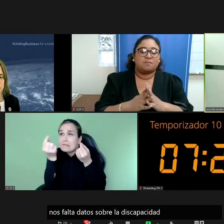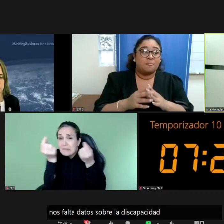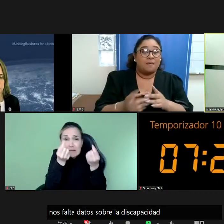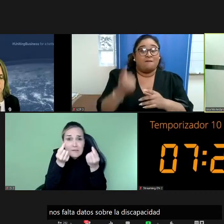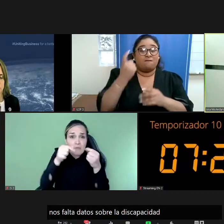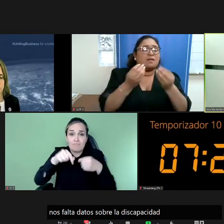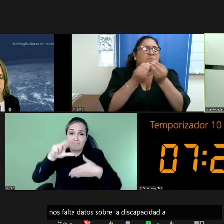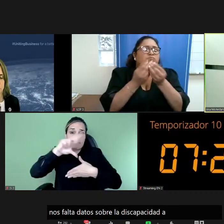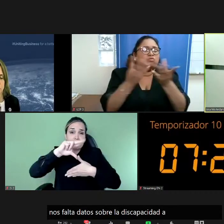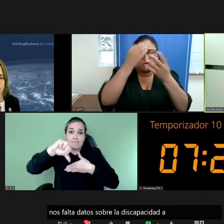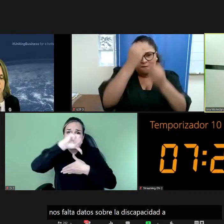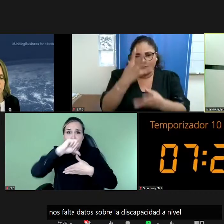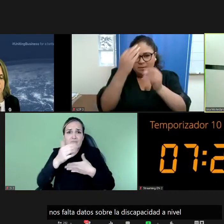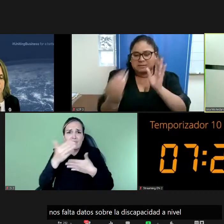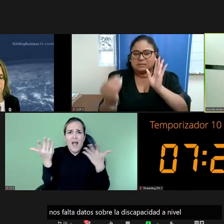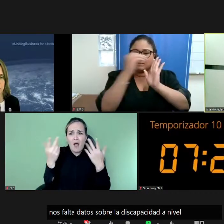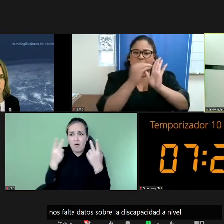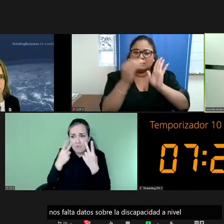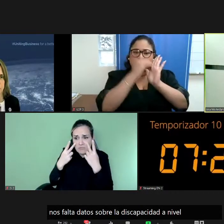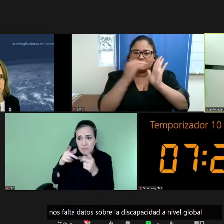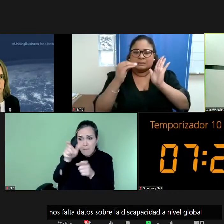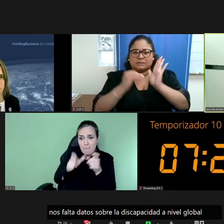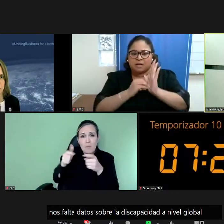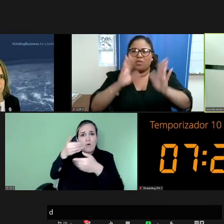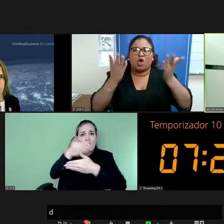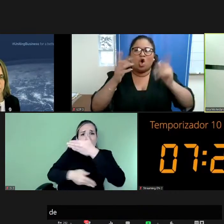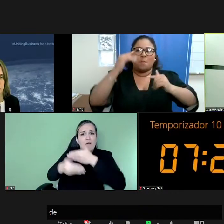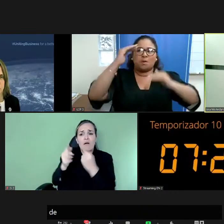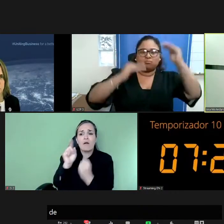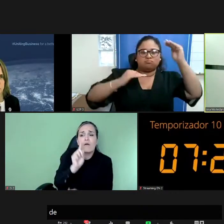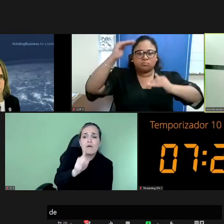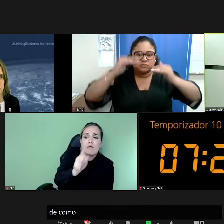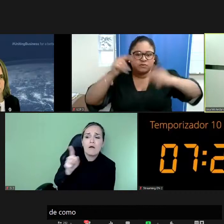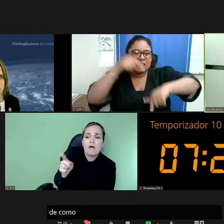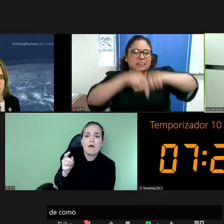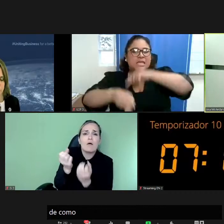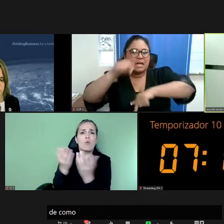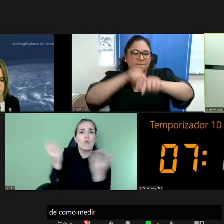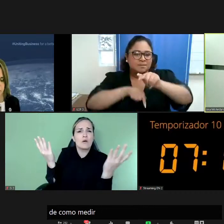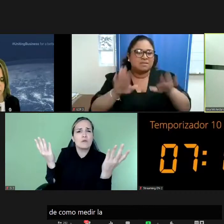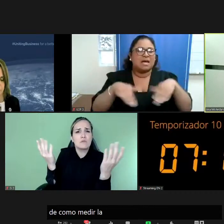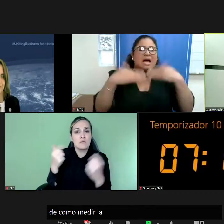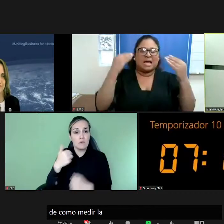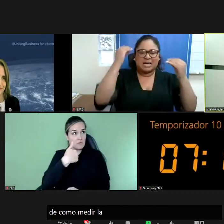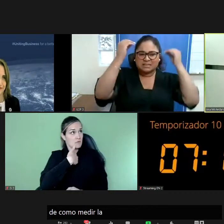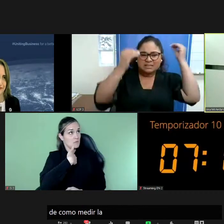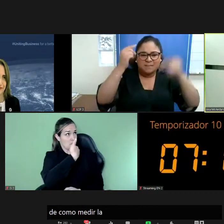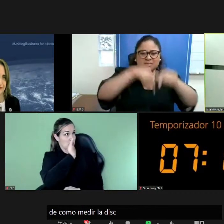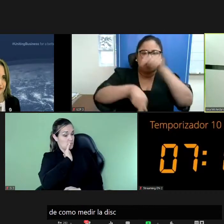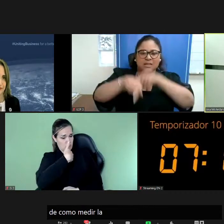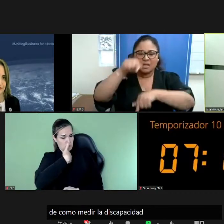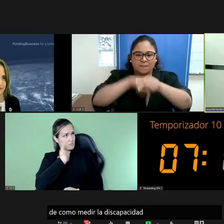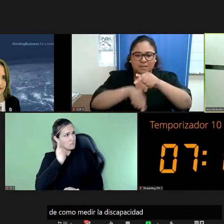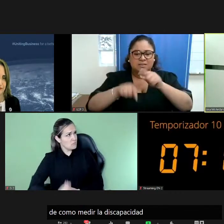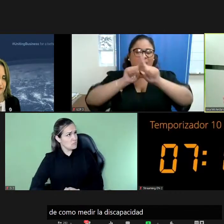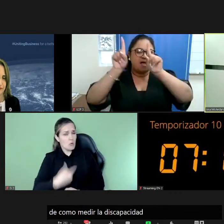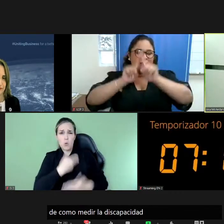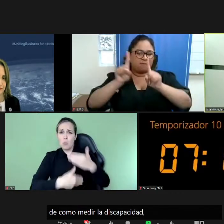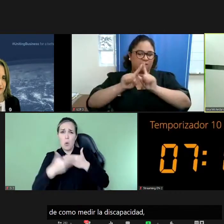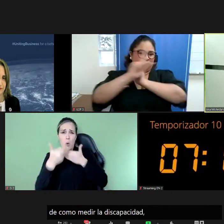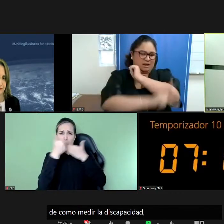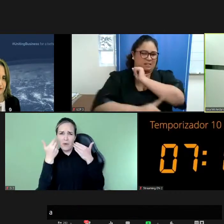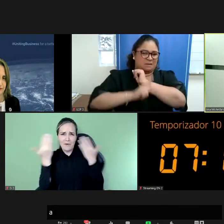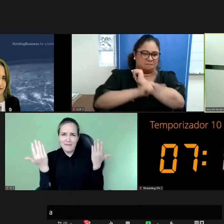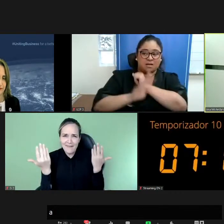region we need data on how to measure disability even what disability is considered